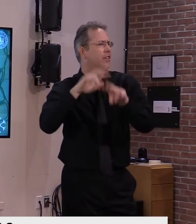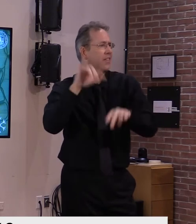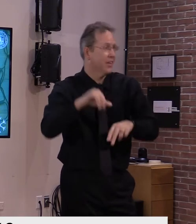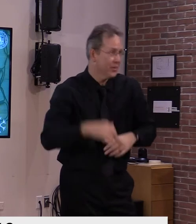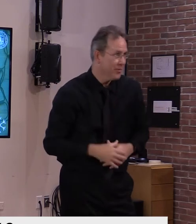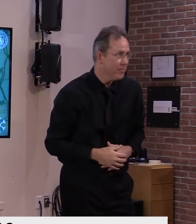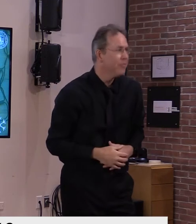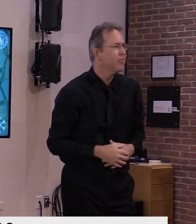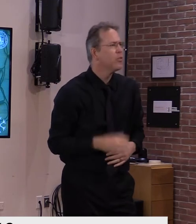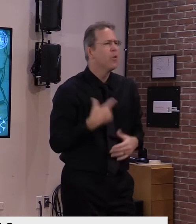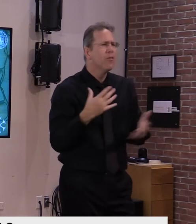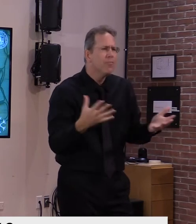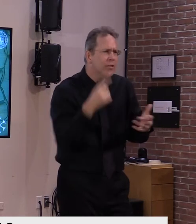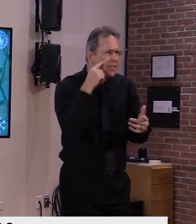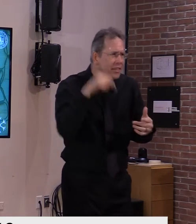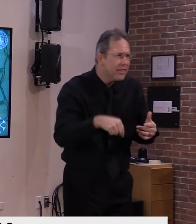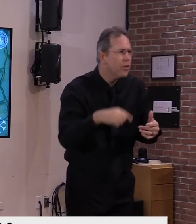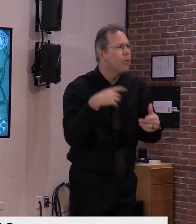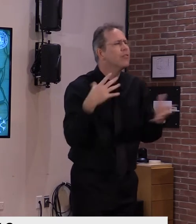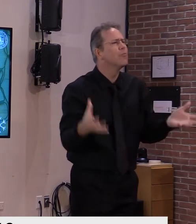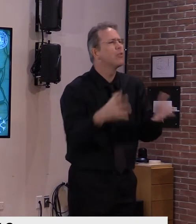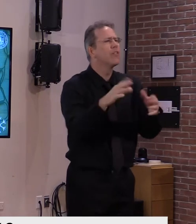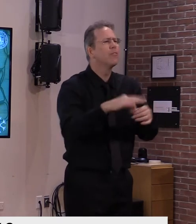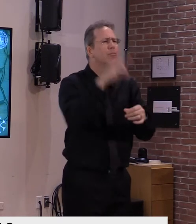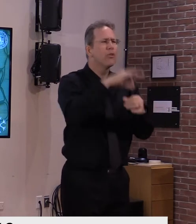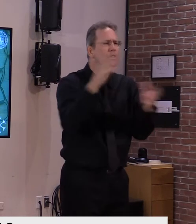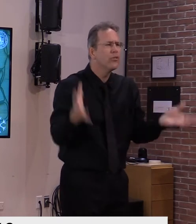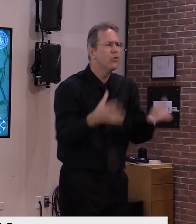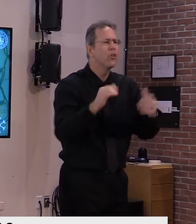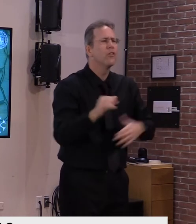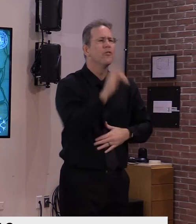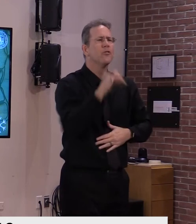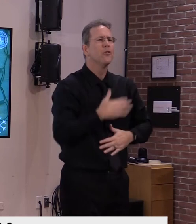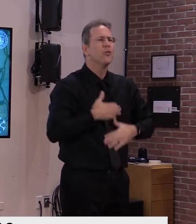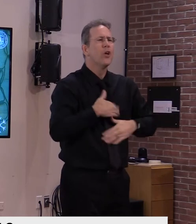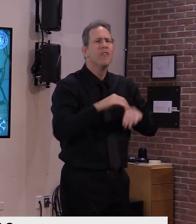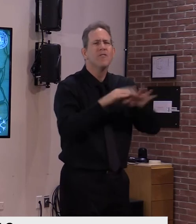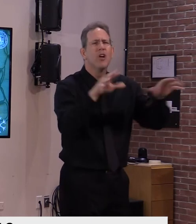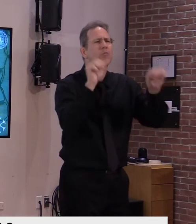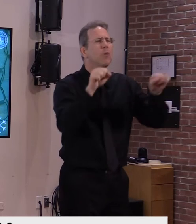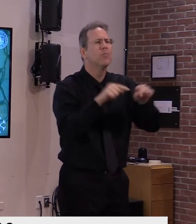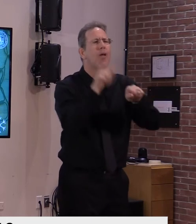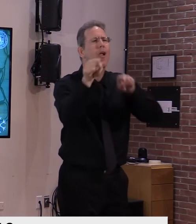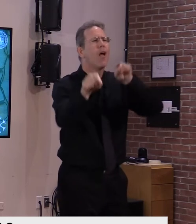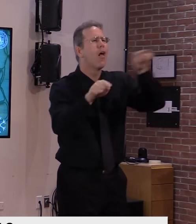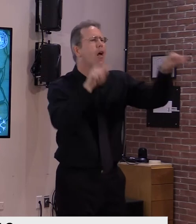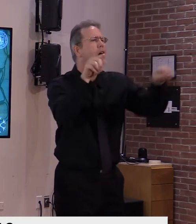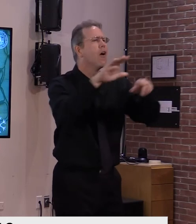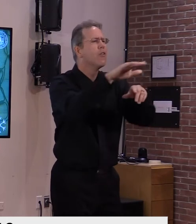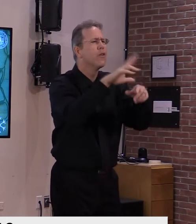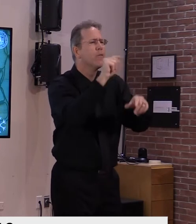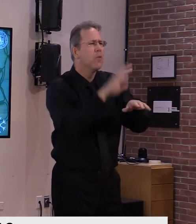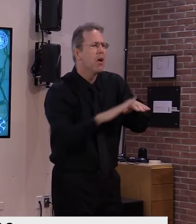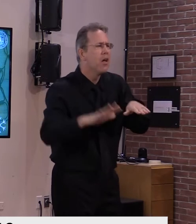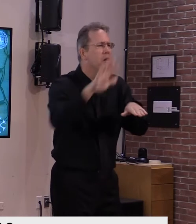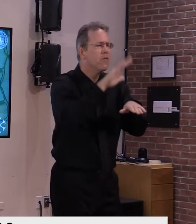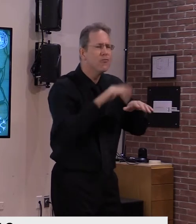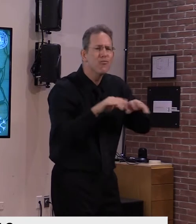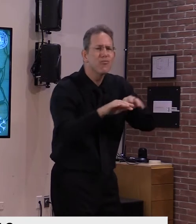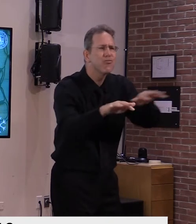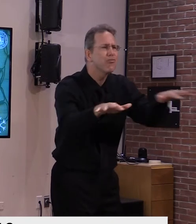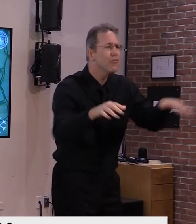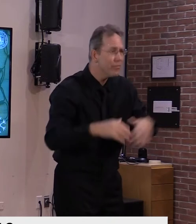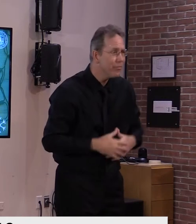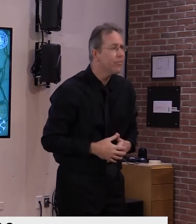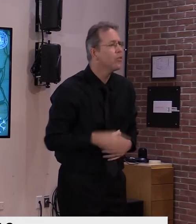the joy as far and as wide as possible. But we need Vermonters to pitch in, and that's really